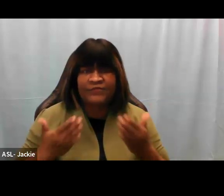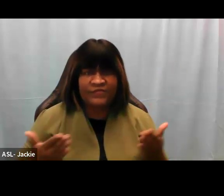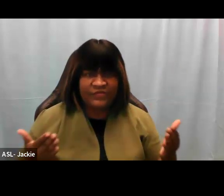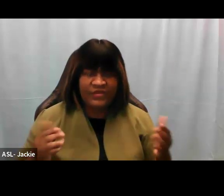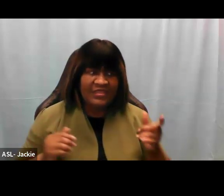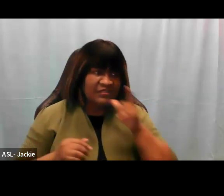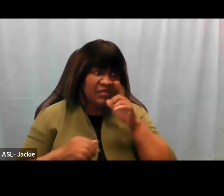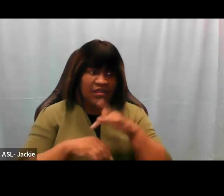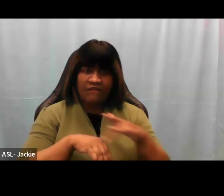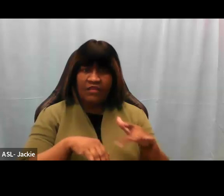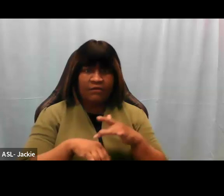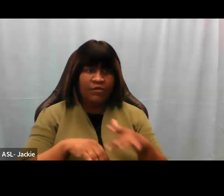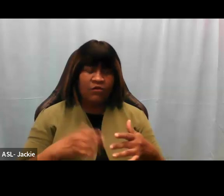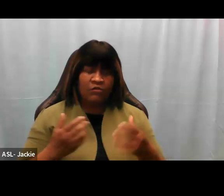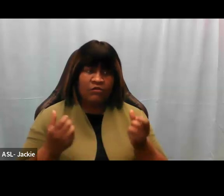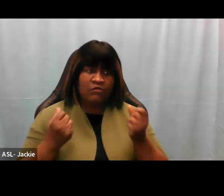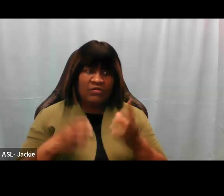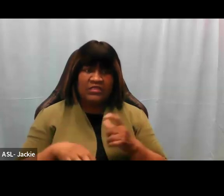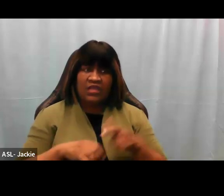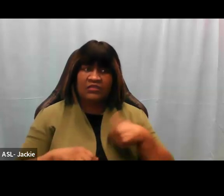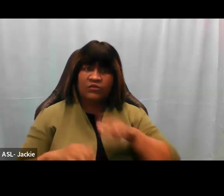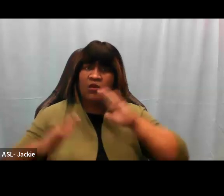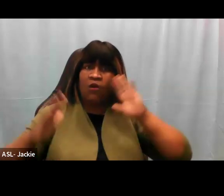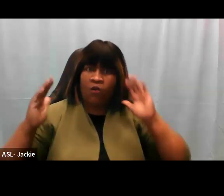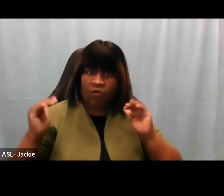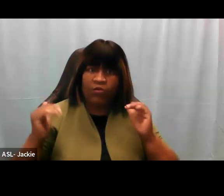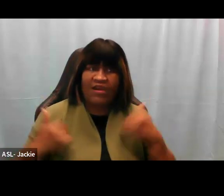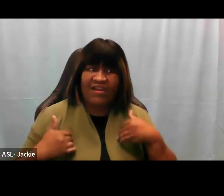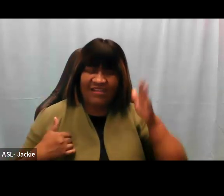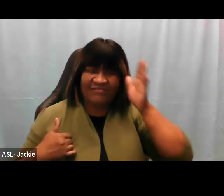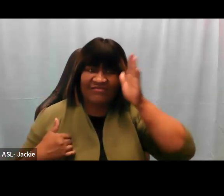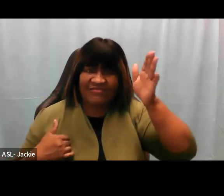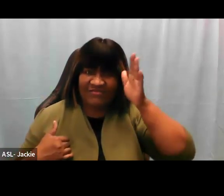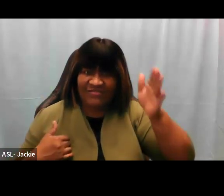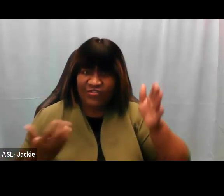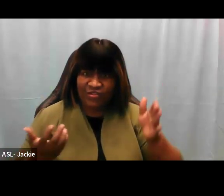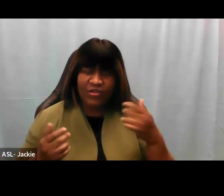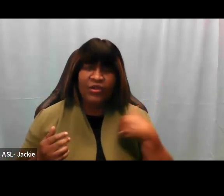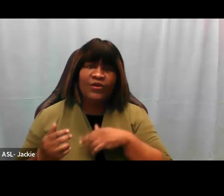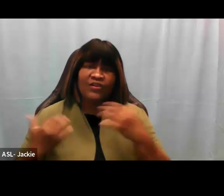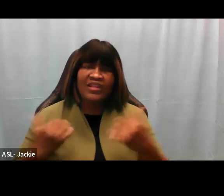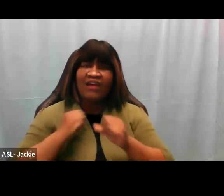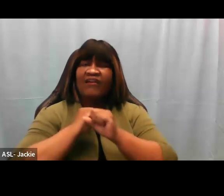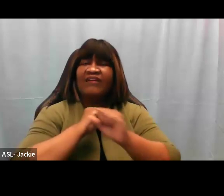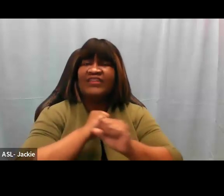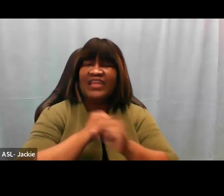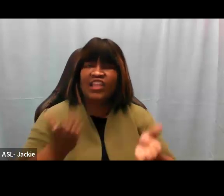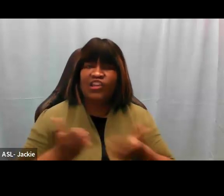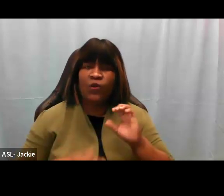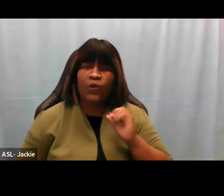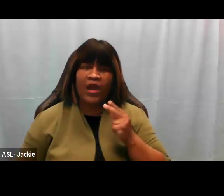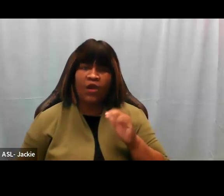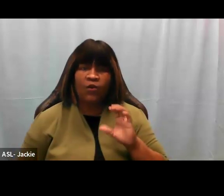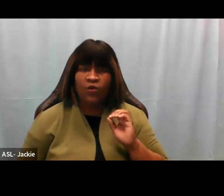not available that we, hopefully we'll have more of one day, and that I know that we are advocating for in Ohio. but